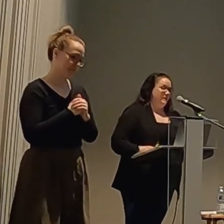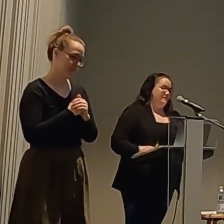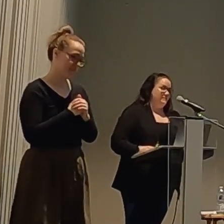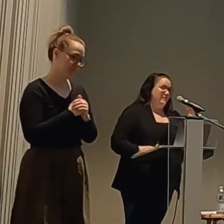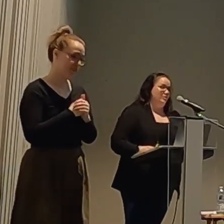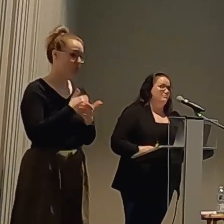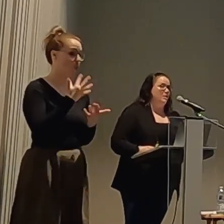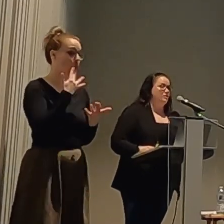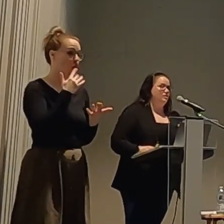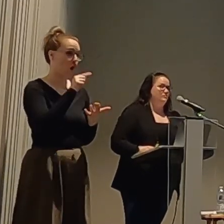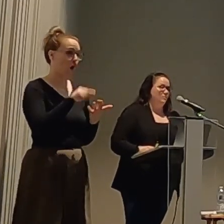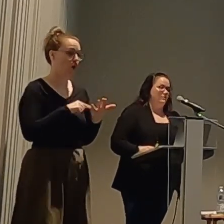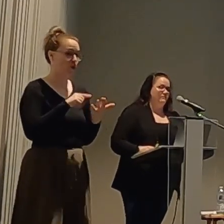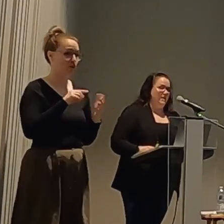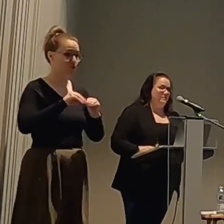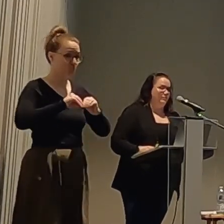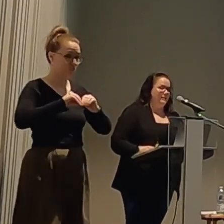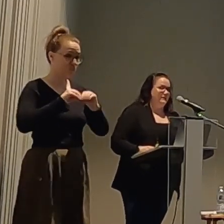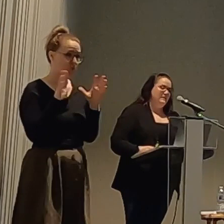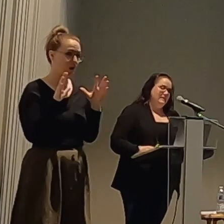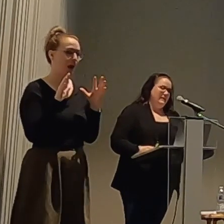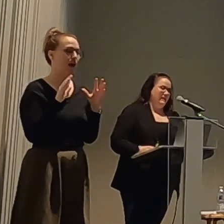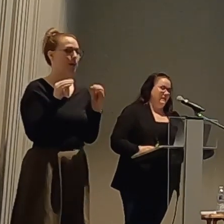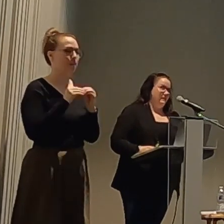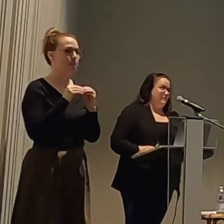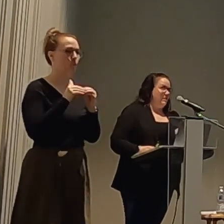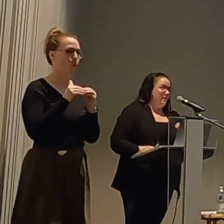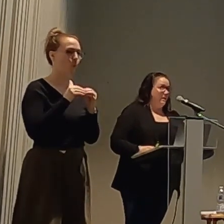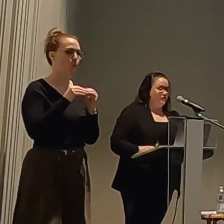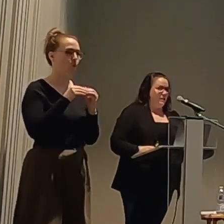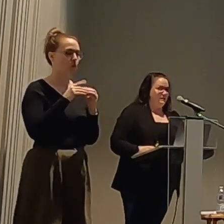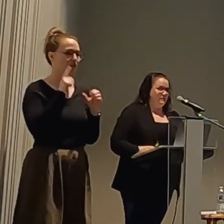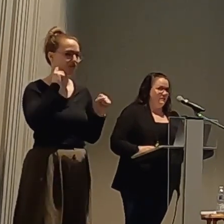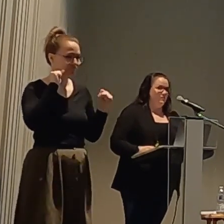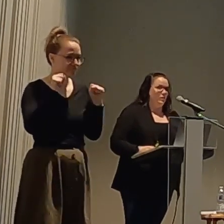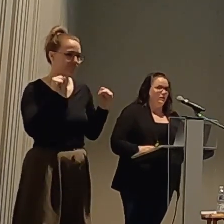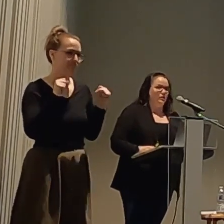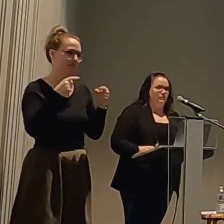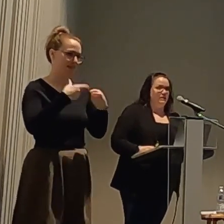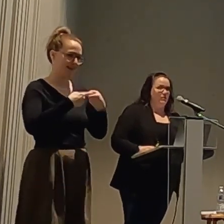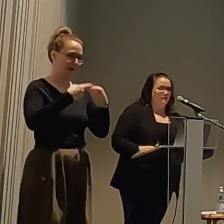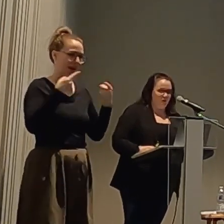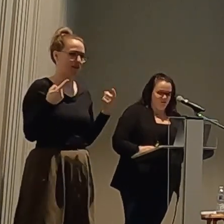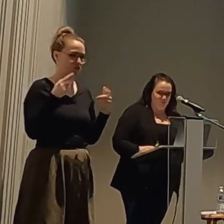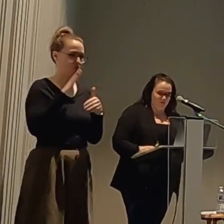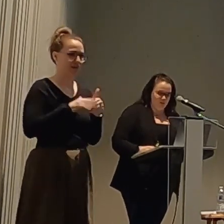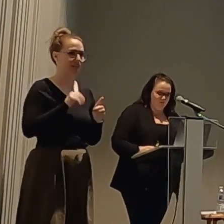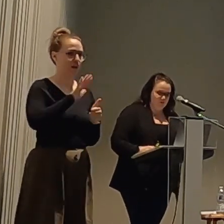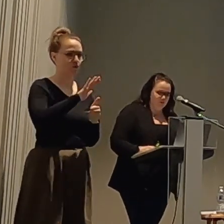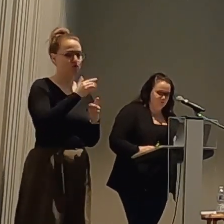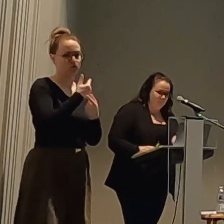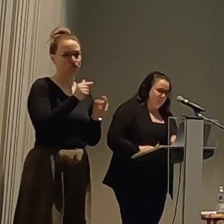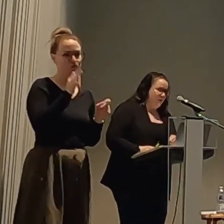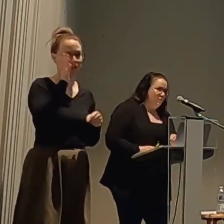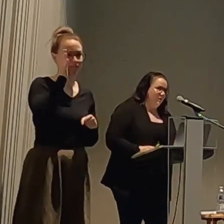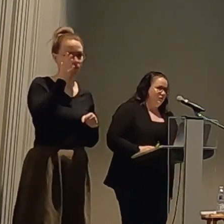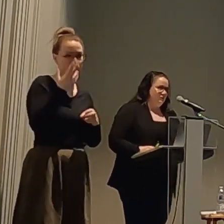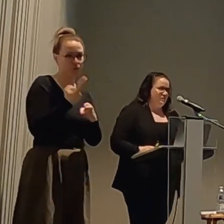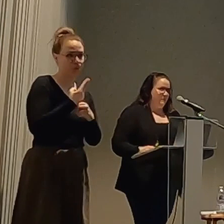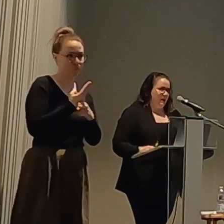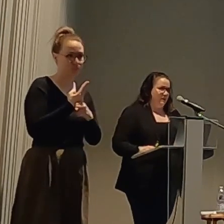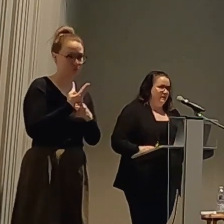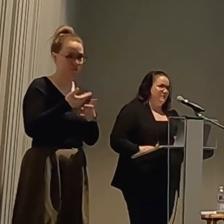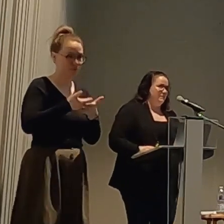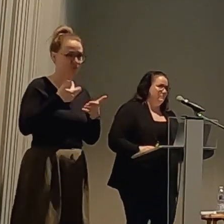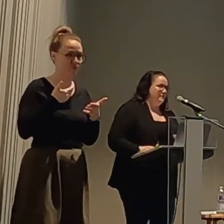they're bright, they are much more vibrant and contrasting than what her great-grandfather would have used. While